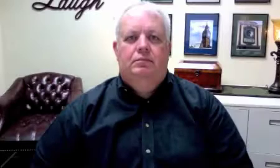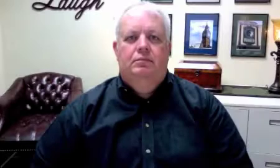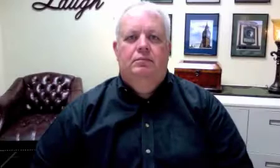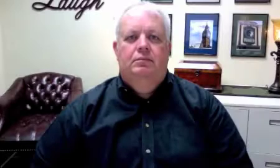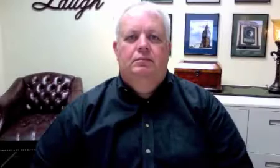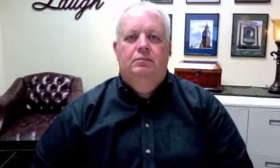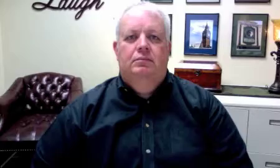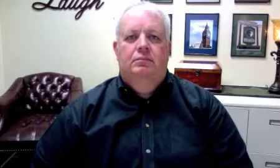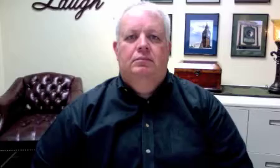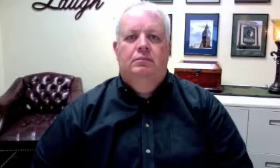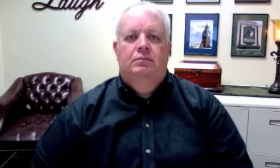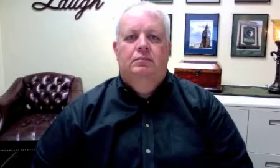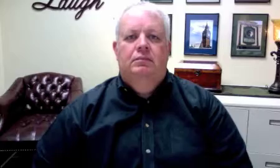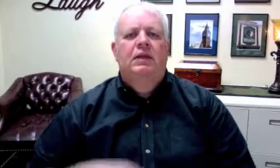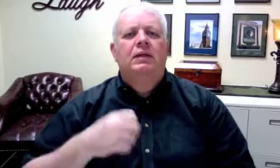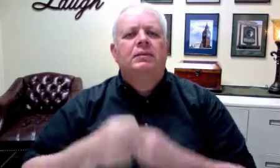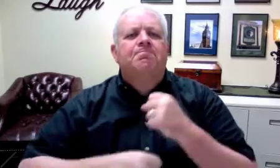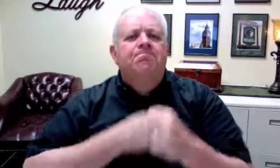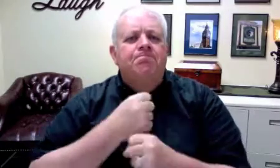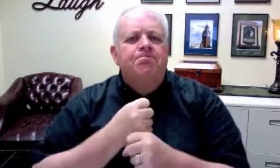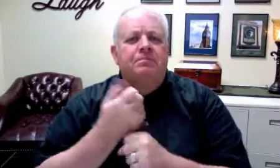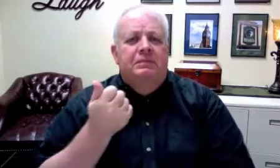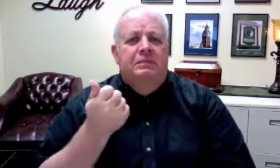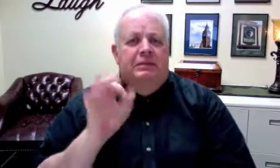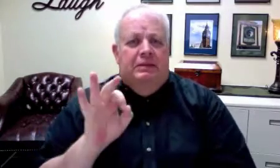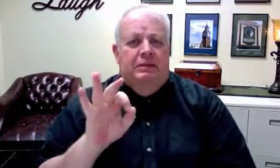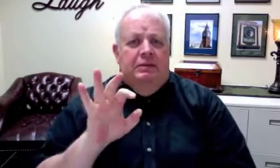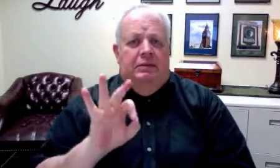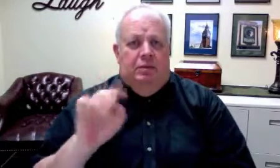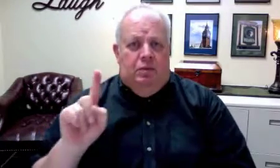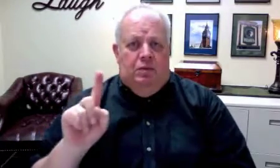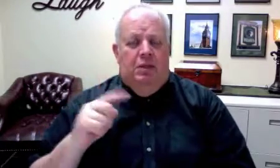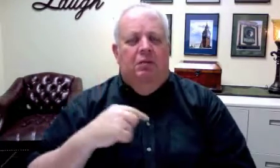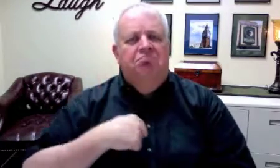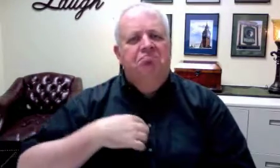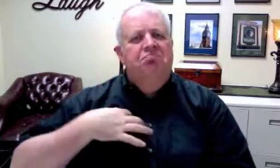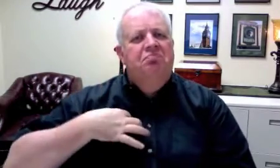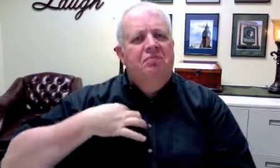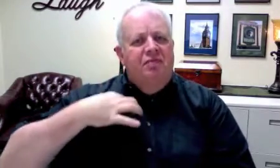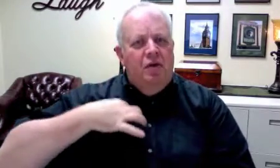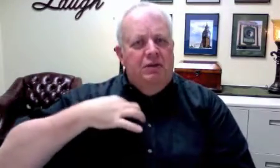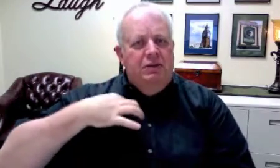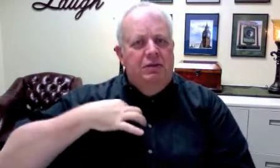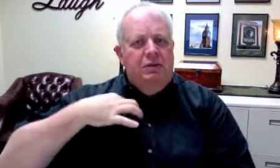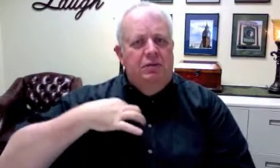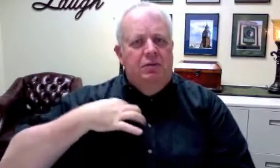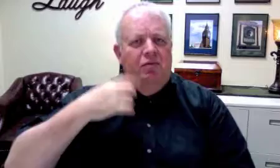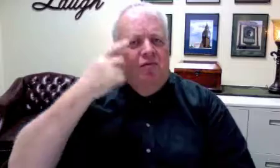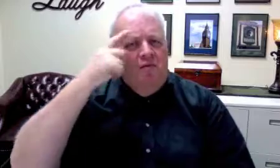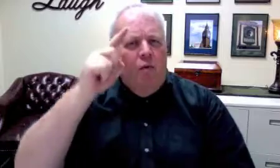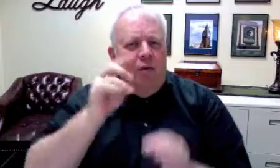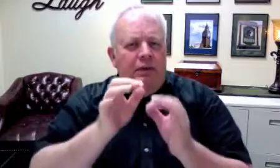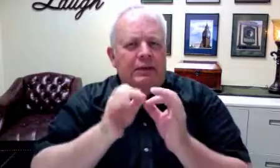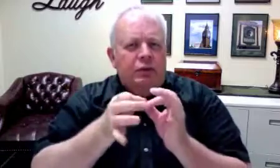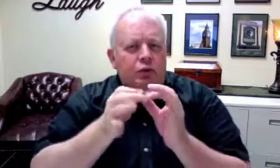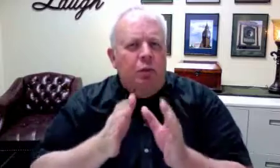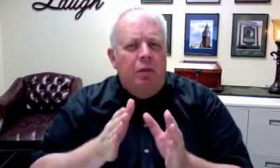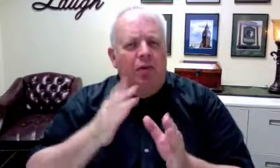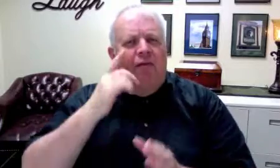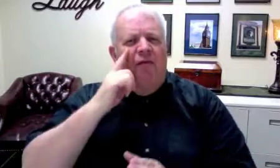In 1991, I was volunteering as an interpreter for a conference in Austin when I